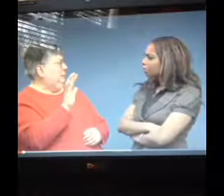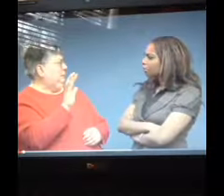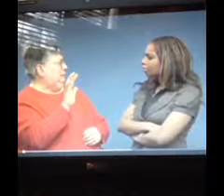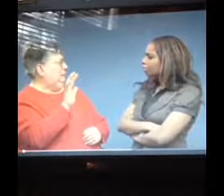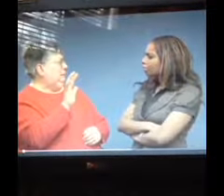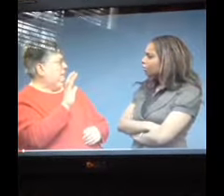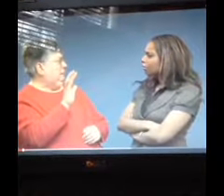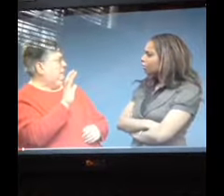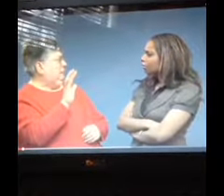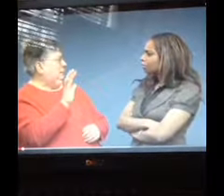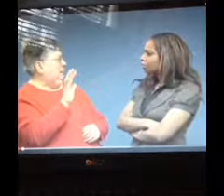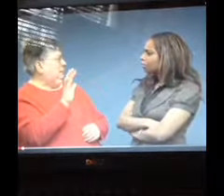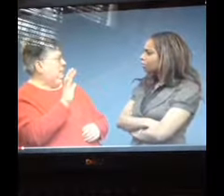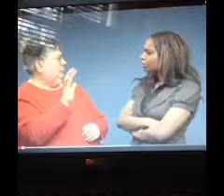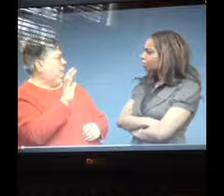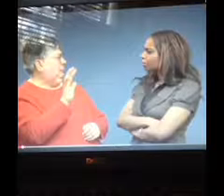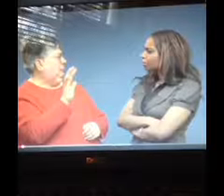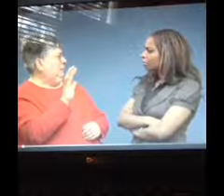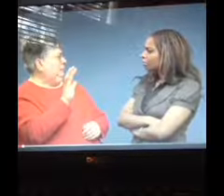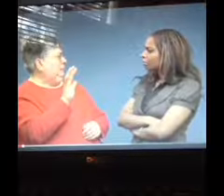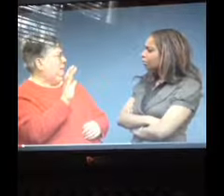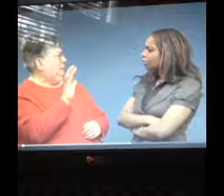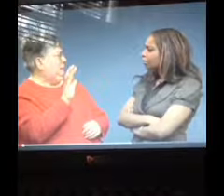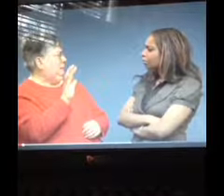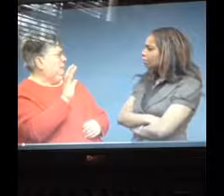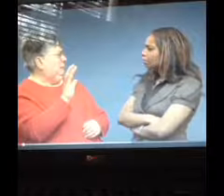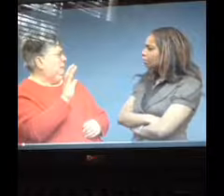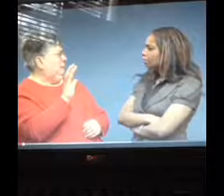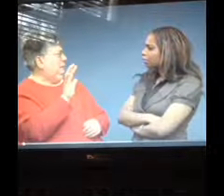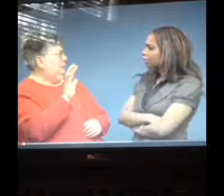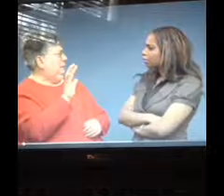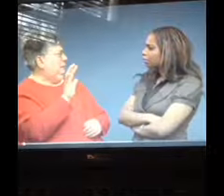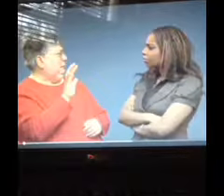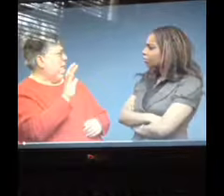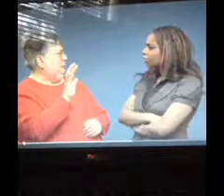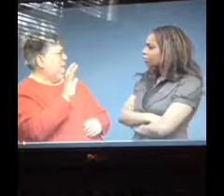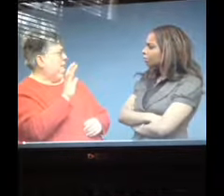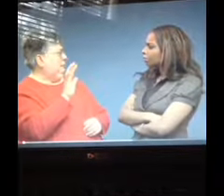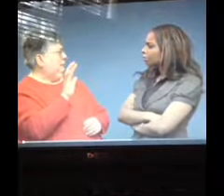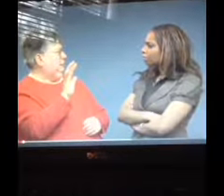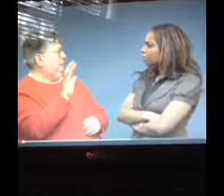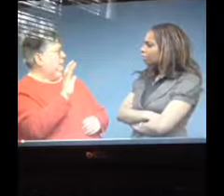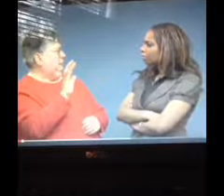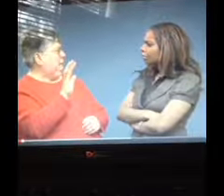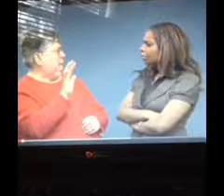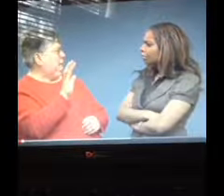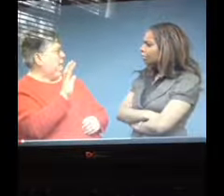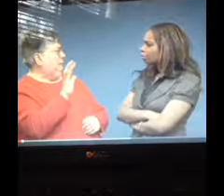I wore a long sleeve shirt, long pants. It was terrible. This all took place in the early 80s.